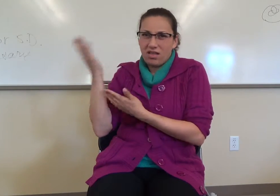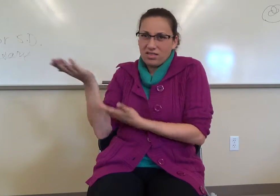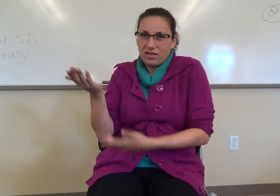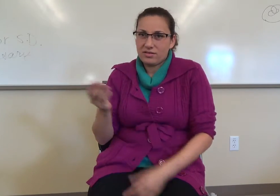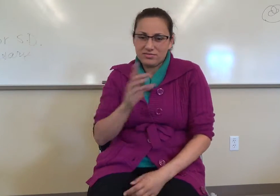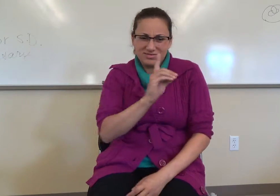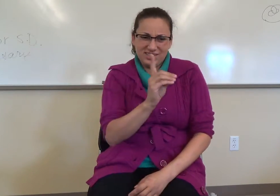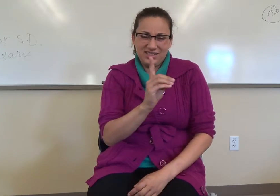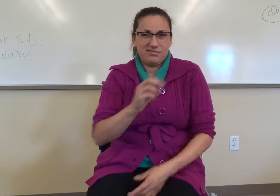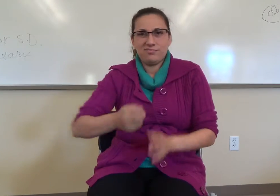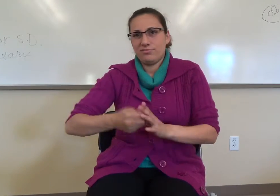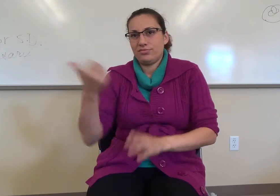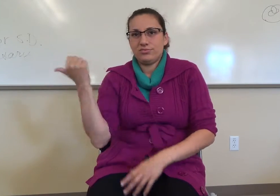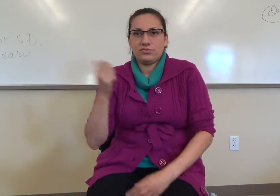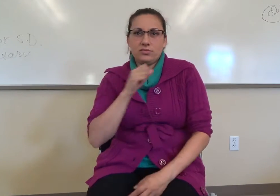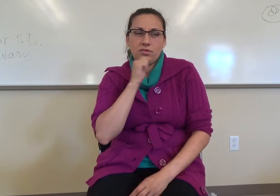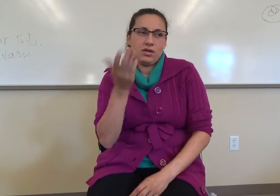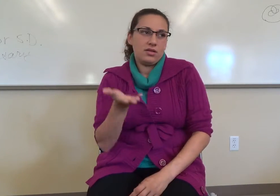anything to do with it. Okay.